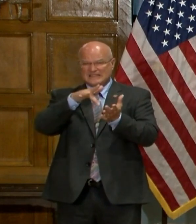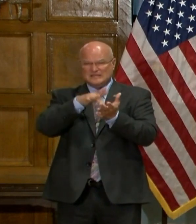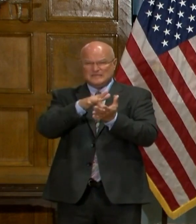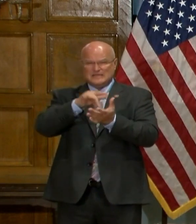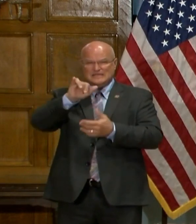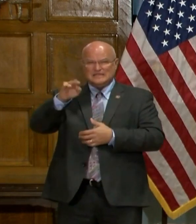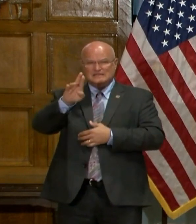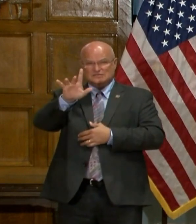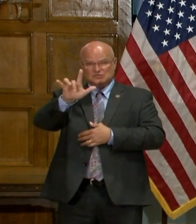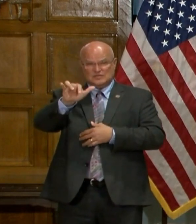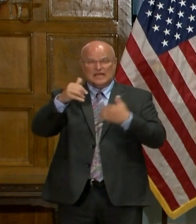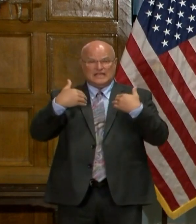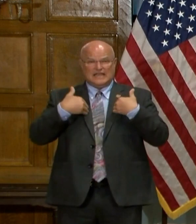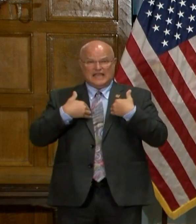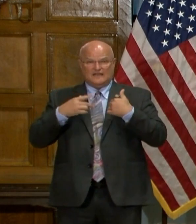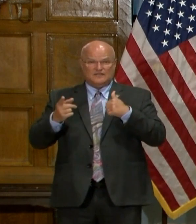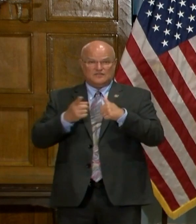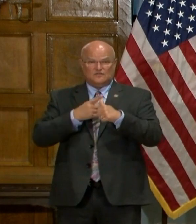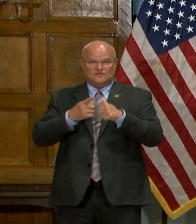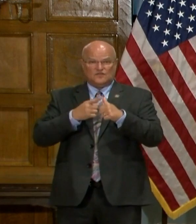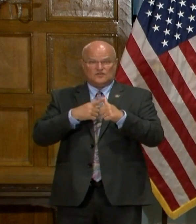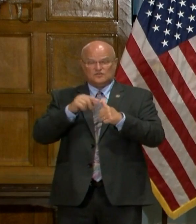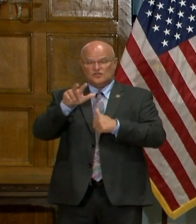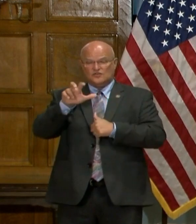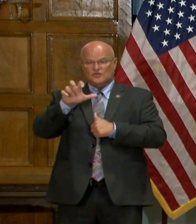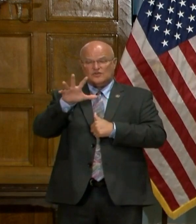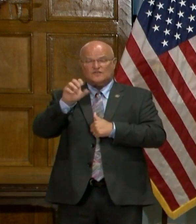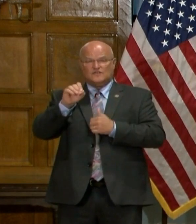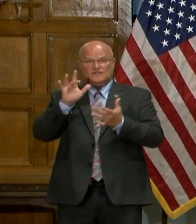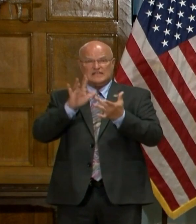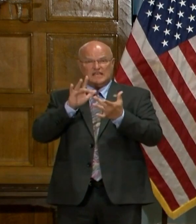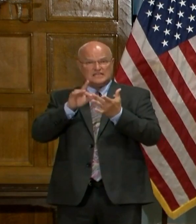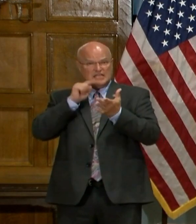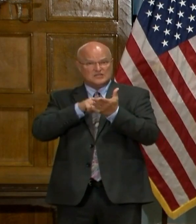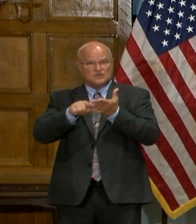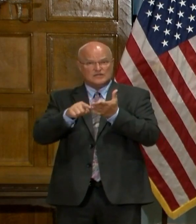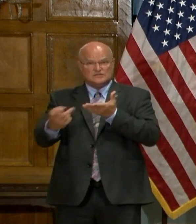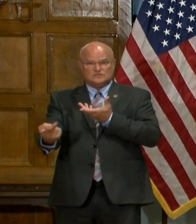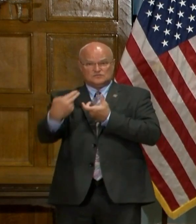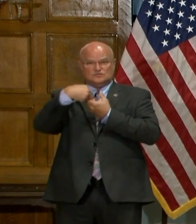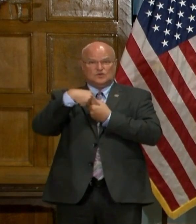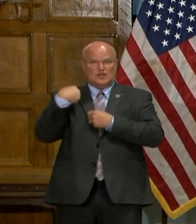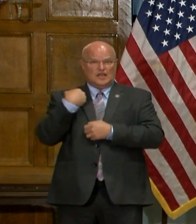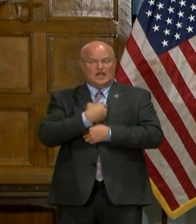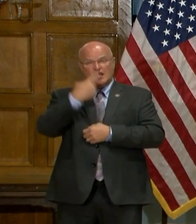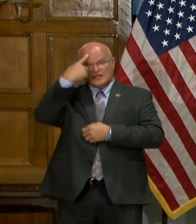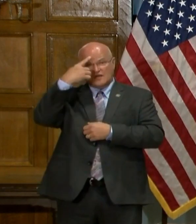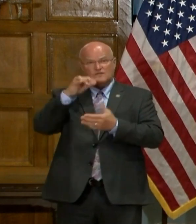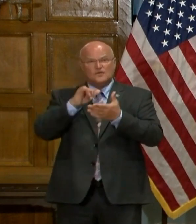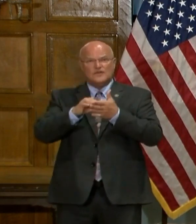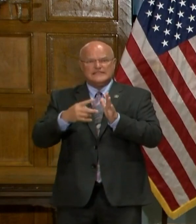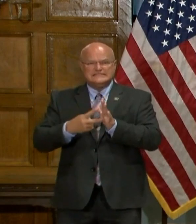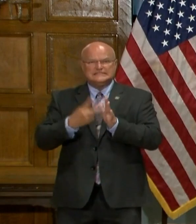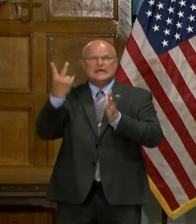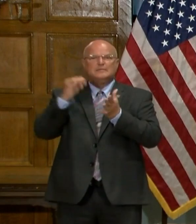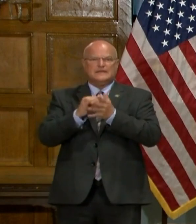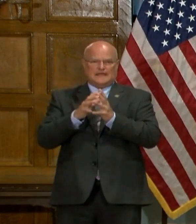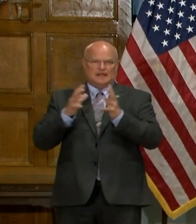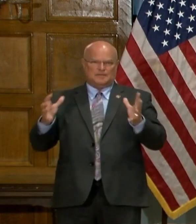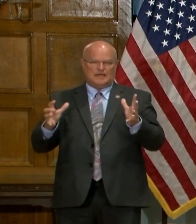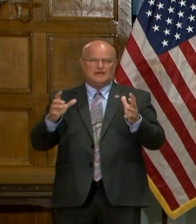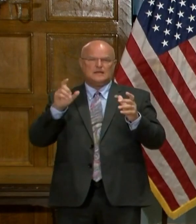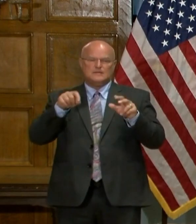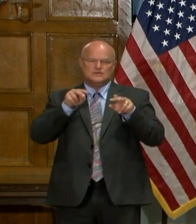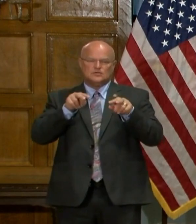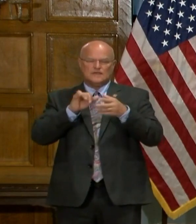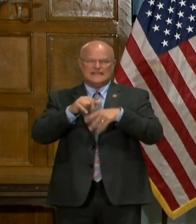mid-July, to have the first set of 350 contact tracers on board. For the doubling that amount, we're going to